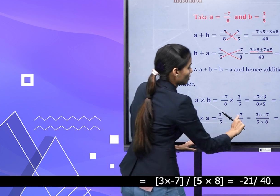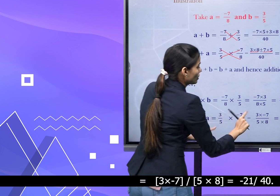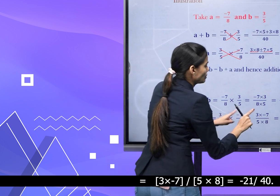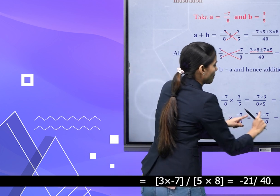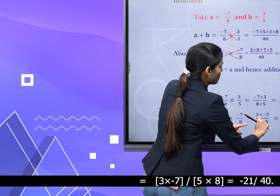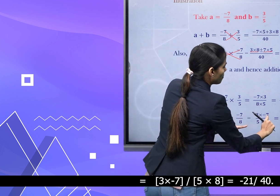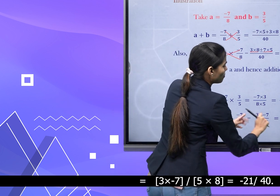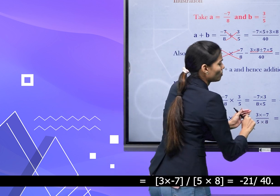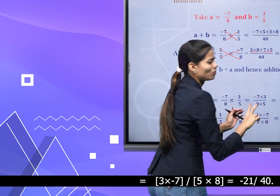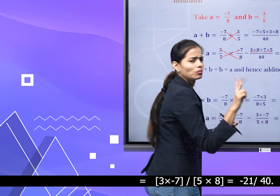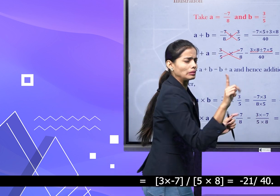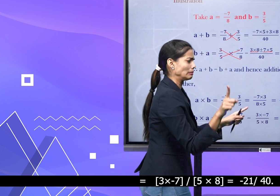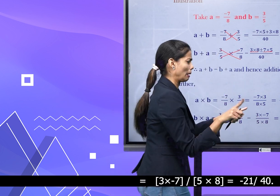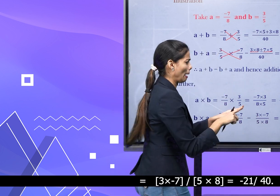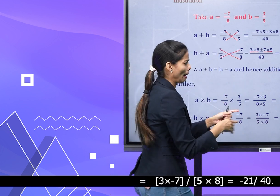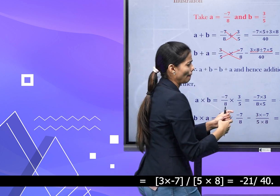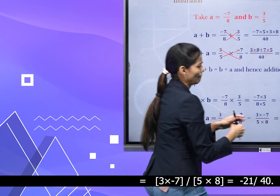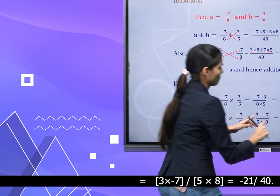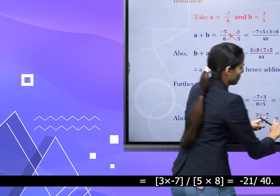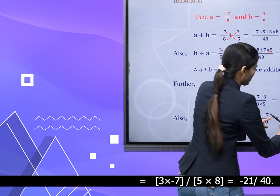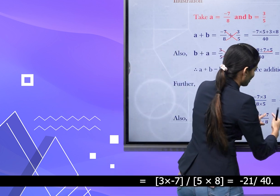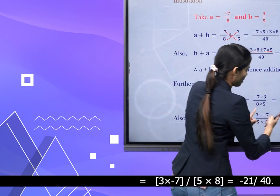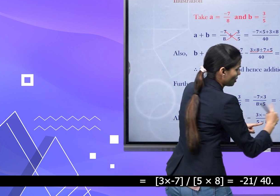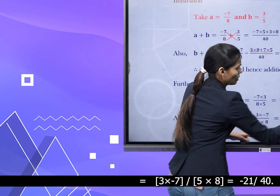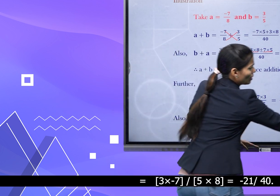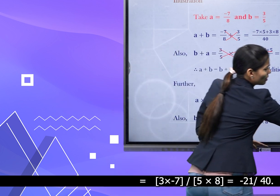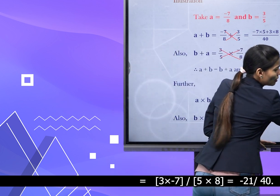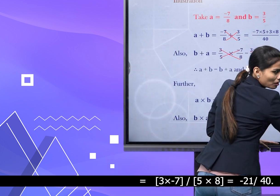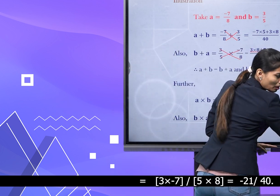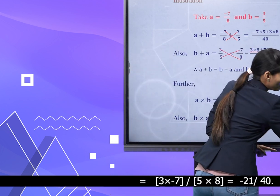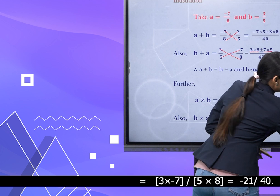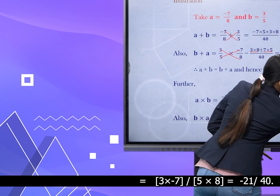Is equal to 3 into minus 7 by 5 into 8.